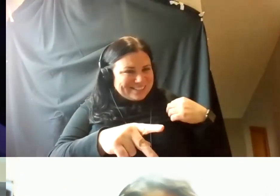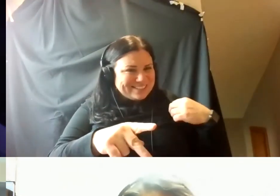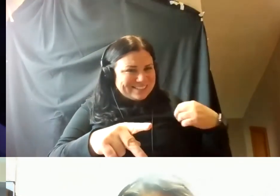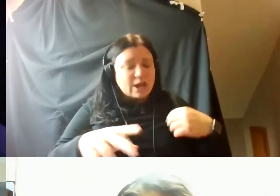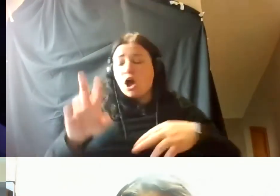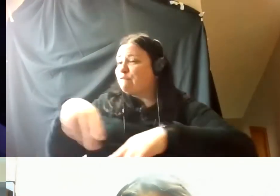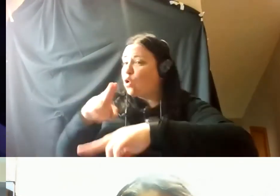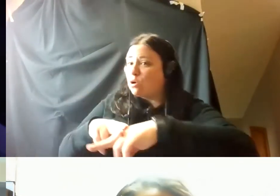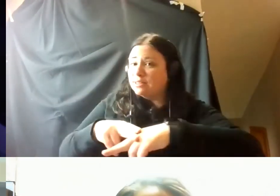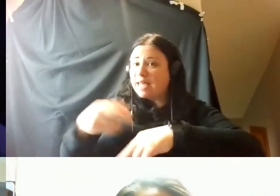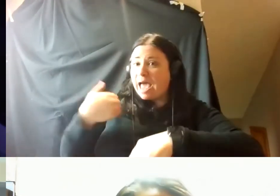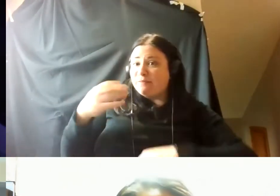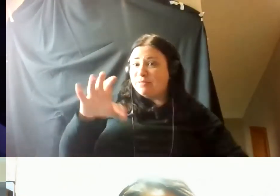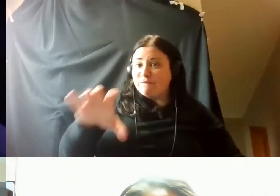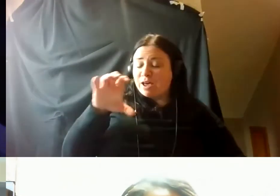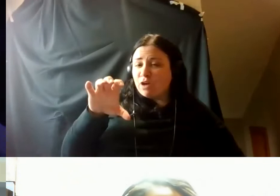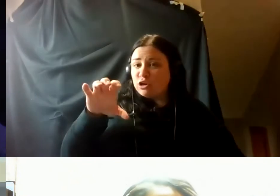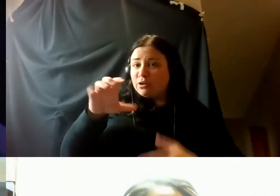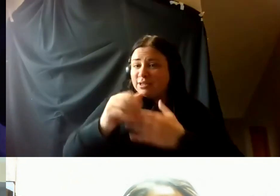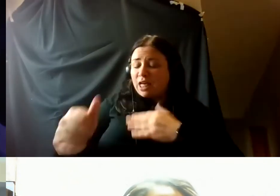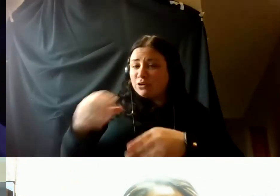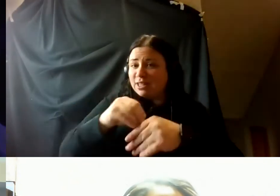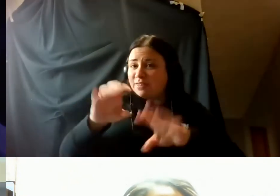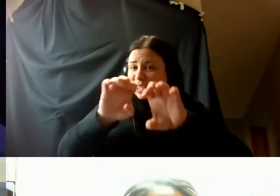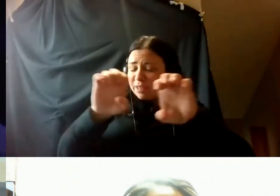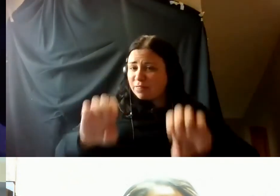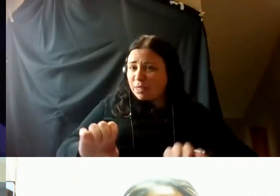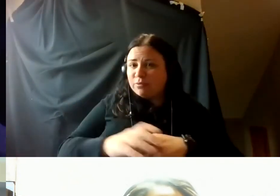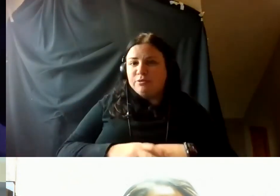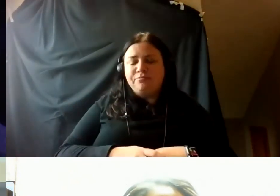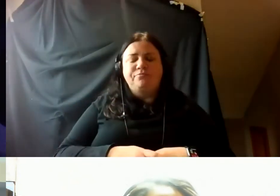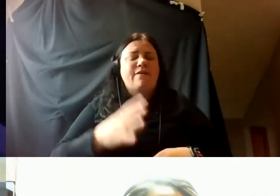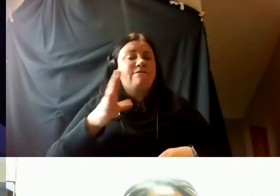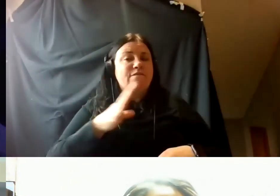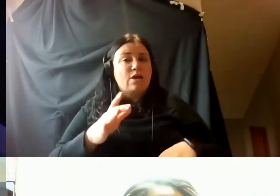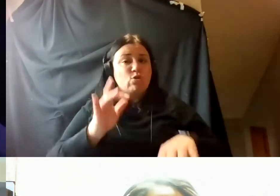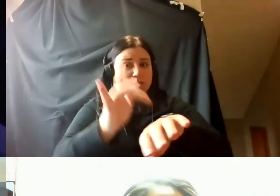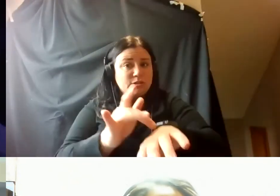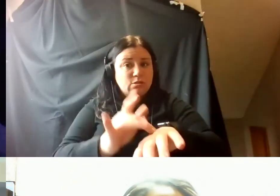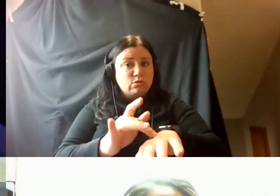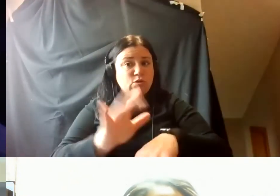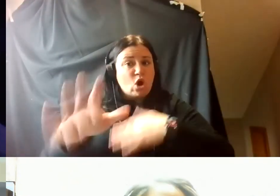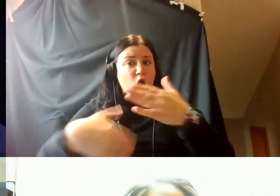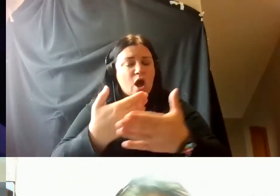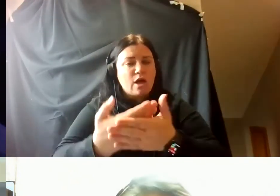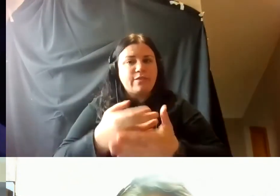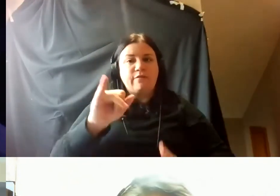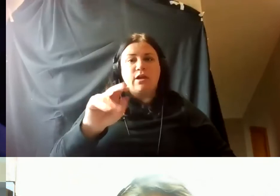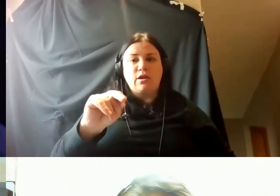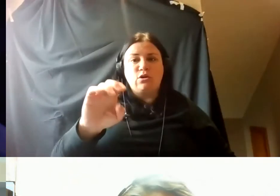Of course, I got that $500 from before in the envelope, so we're good. Okay. I will go to an all-inclusive